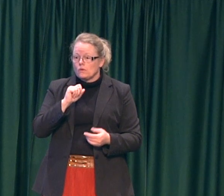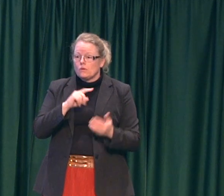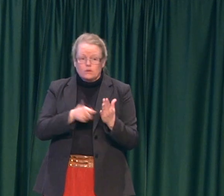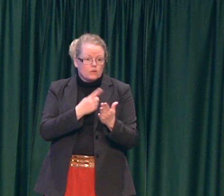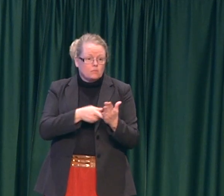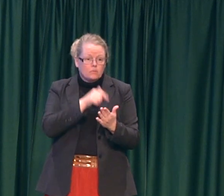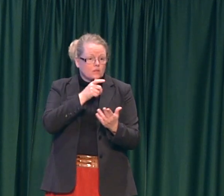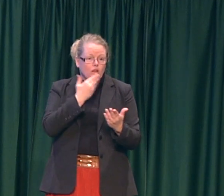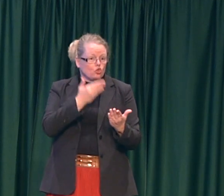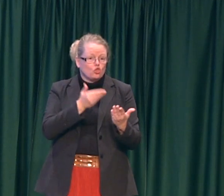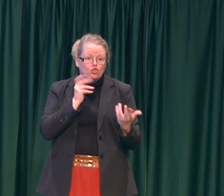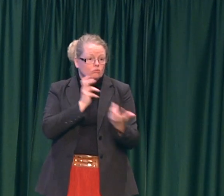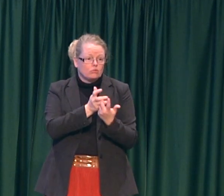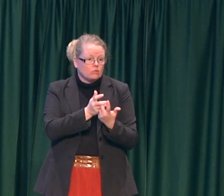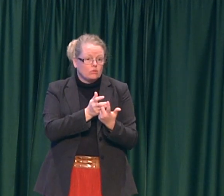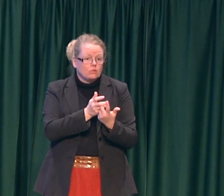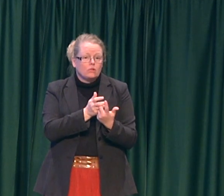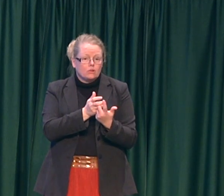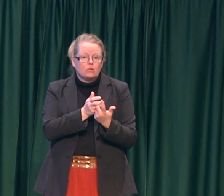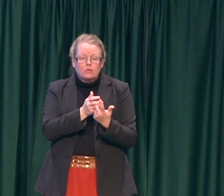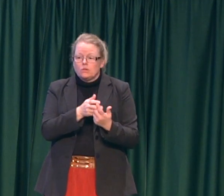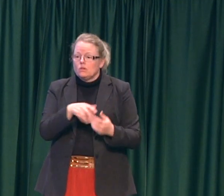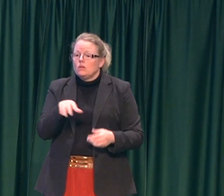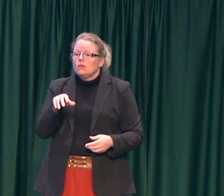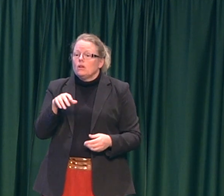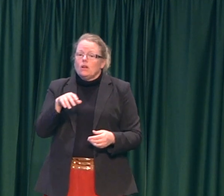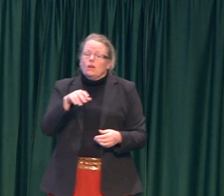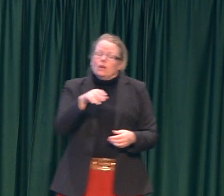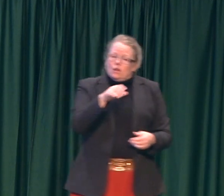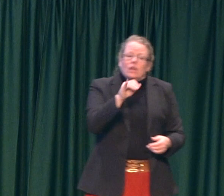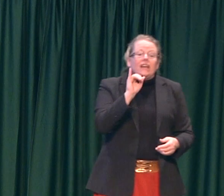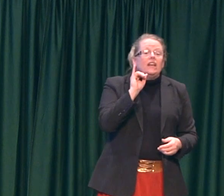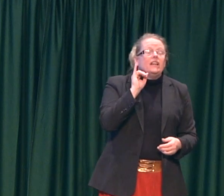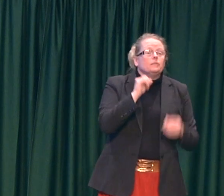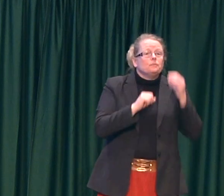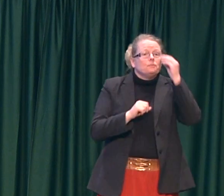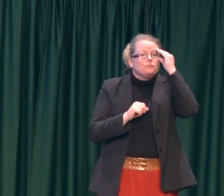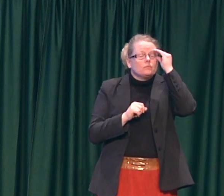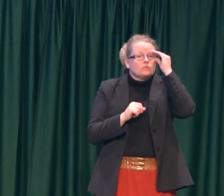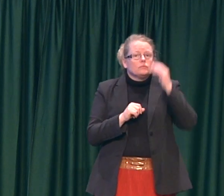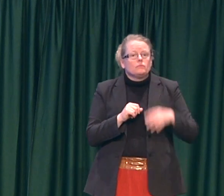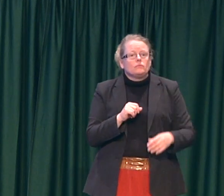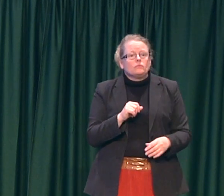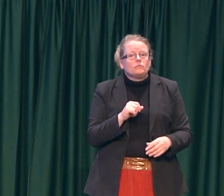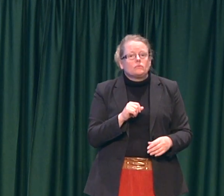Right? Would you concur that this is not a good fit or a good situation?